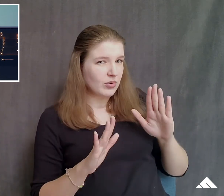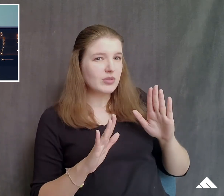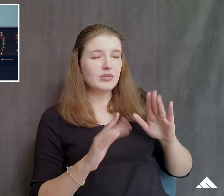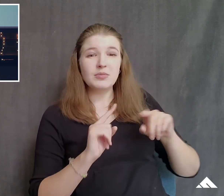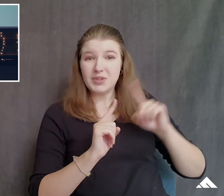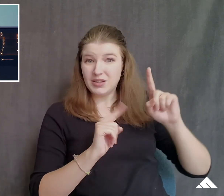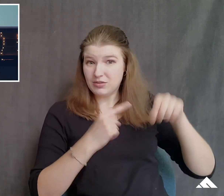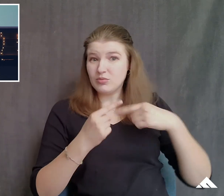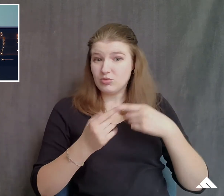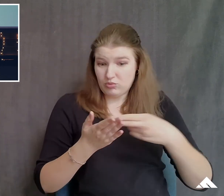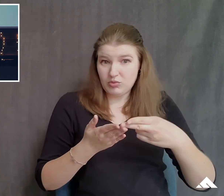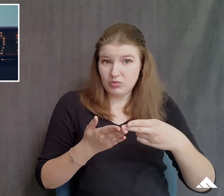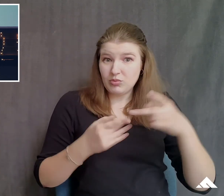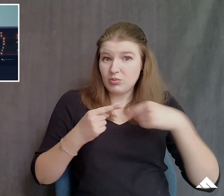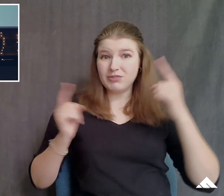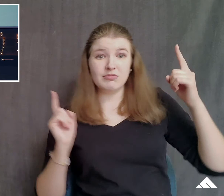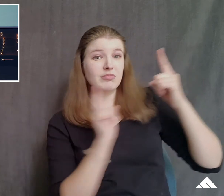Him.